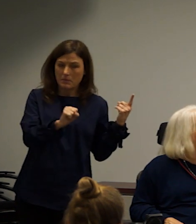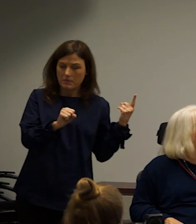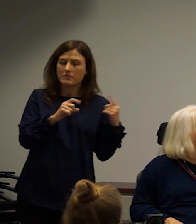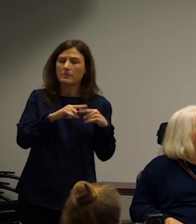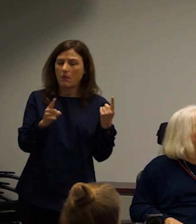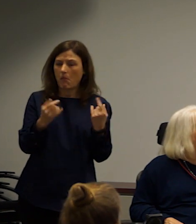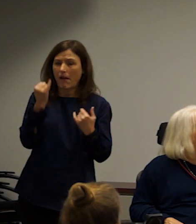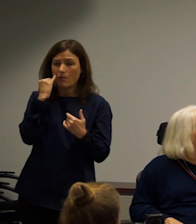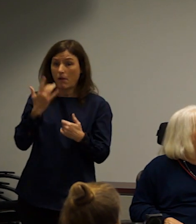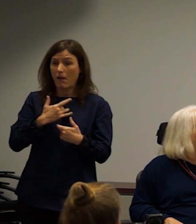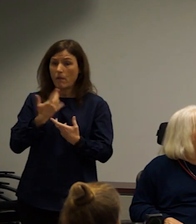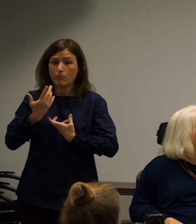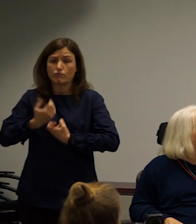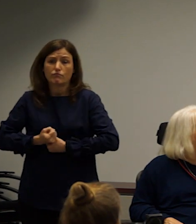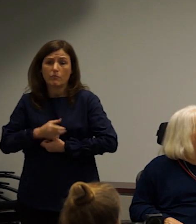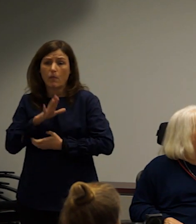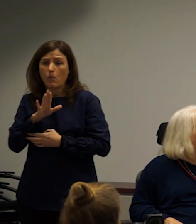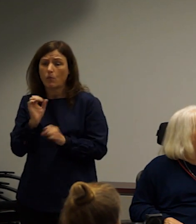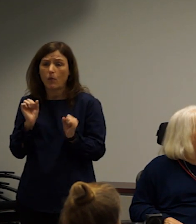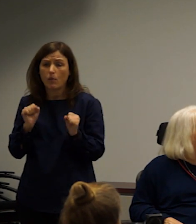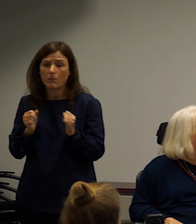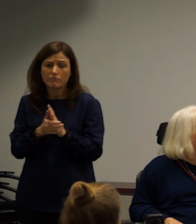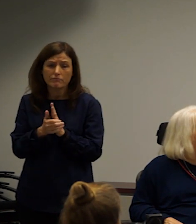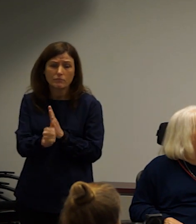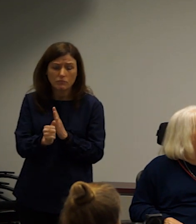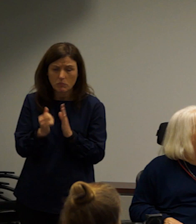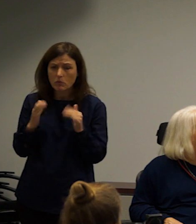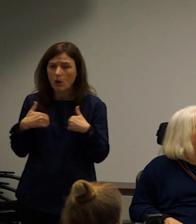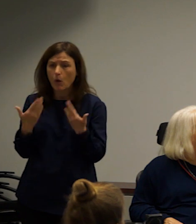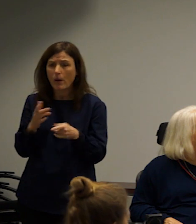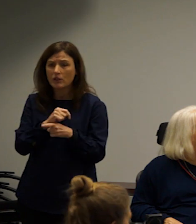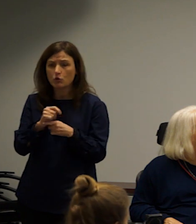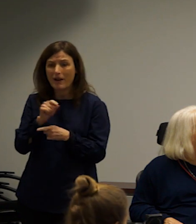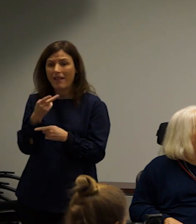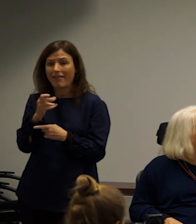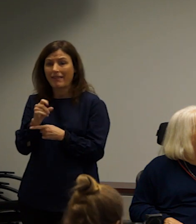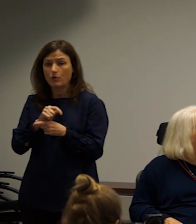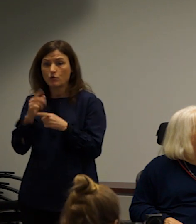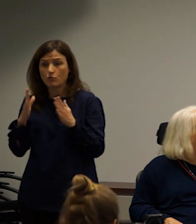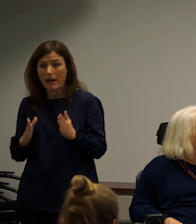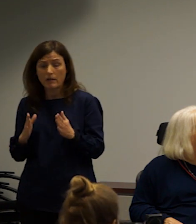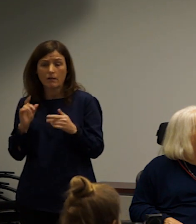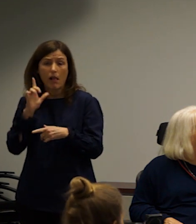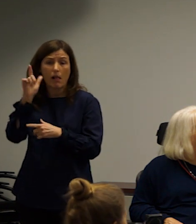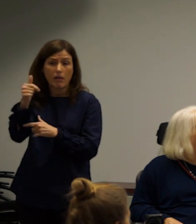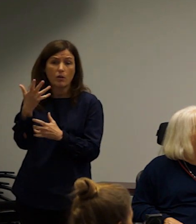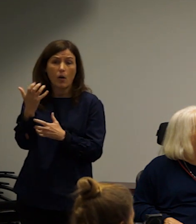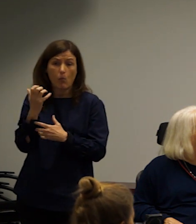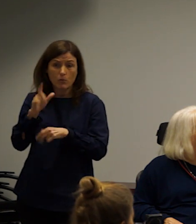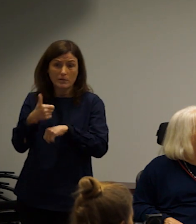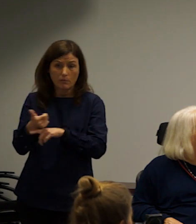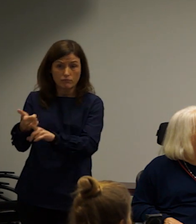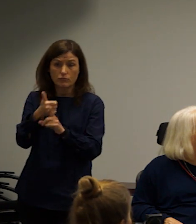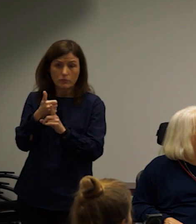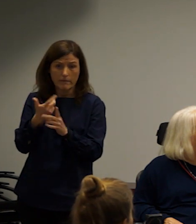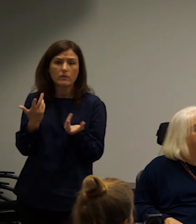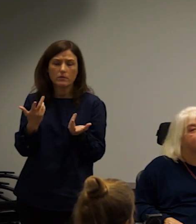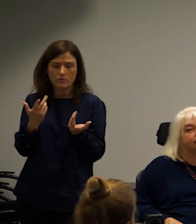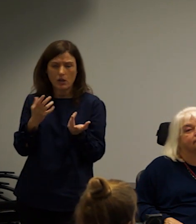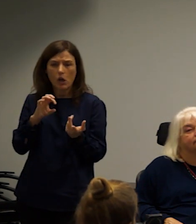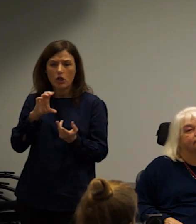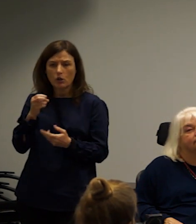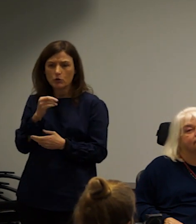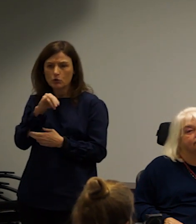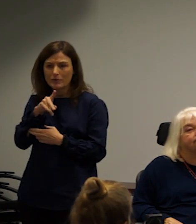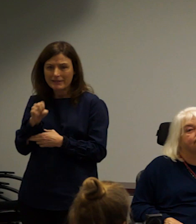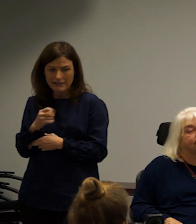are feel really confident in your abilities to do a train the trainer and you want to eventually do that, do one or two, Christine and I will